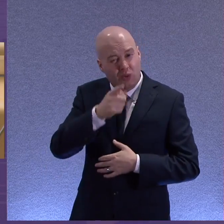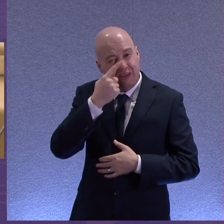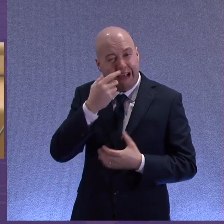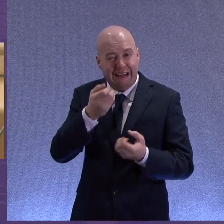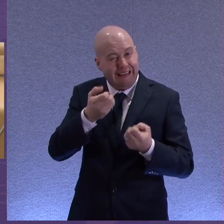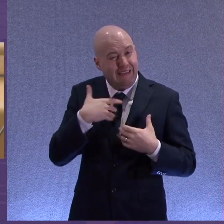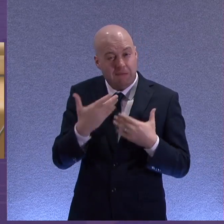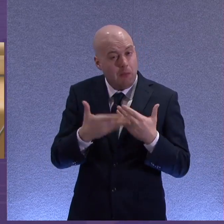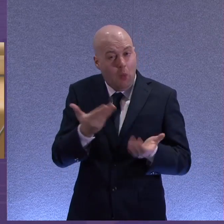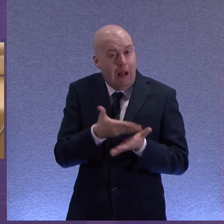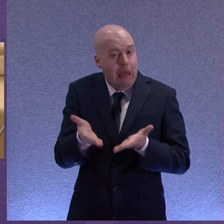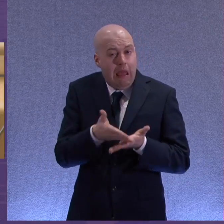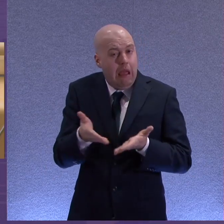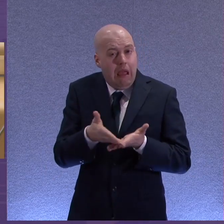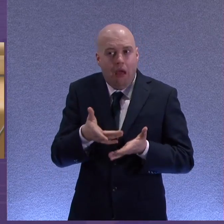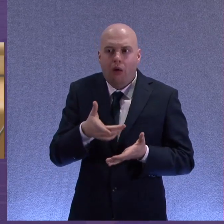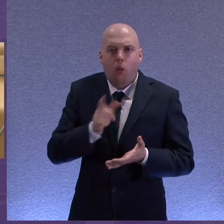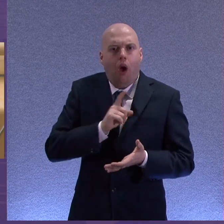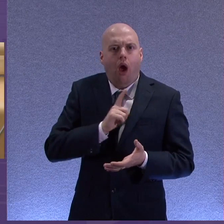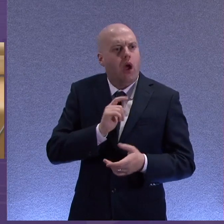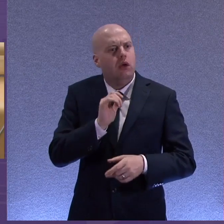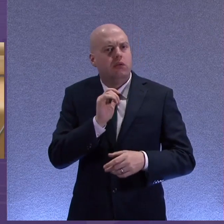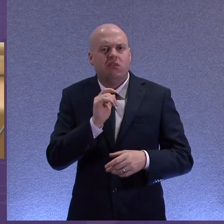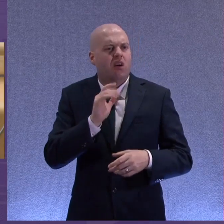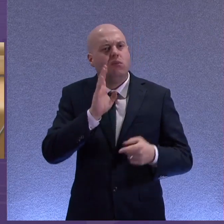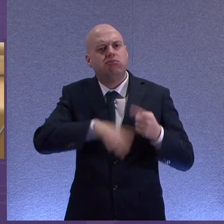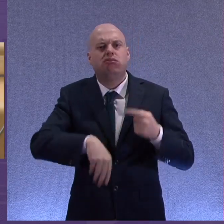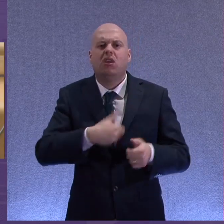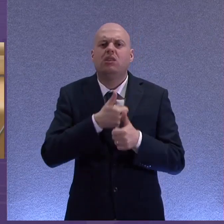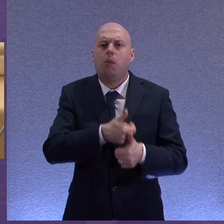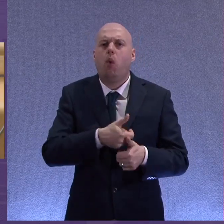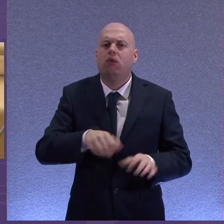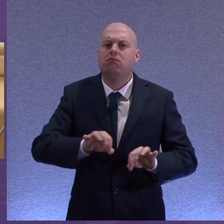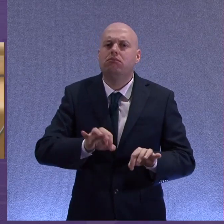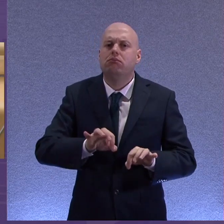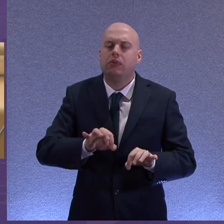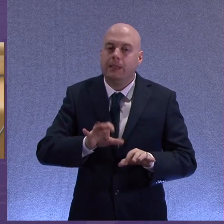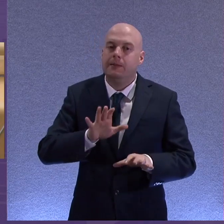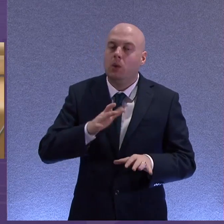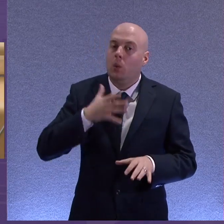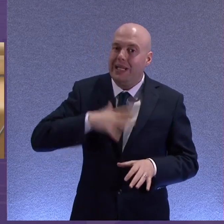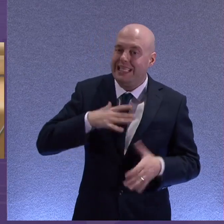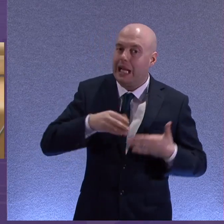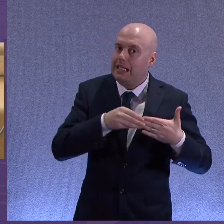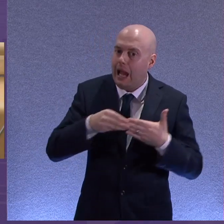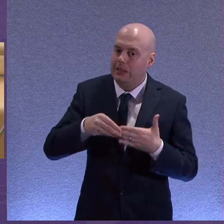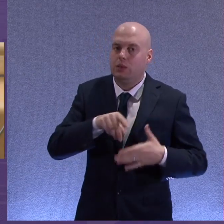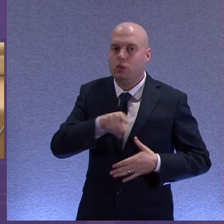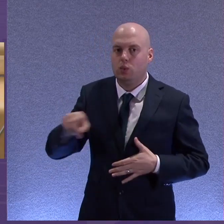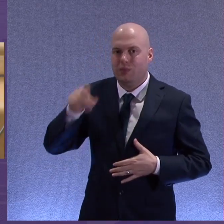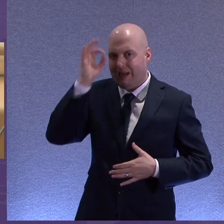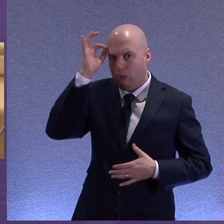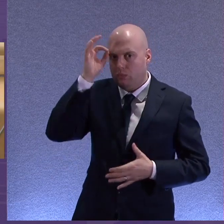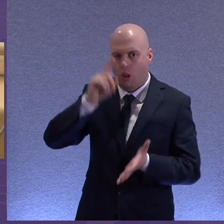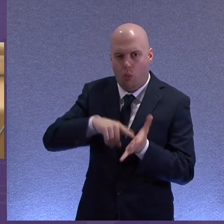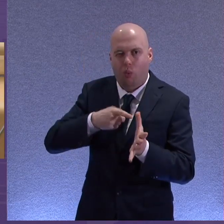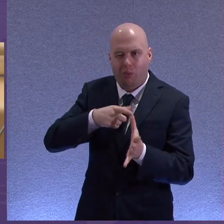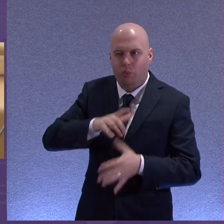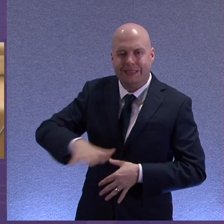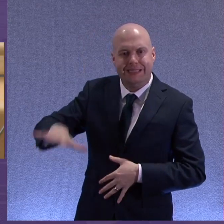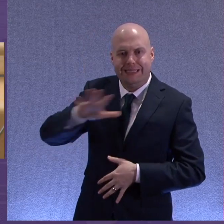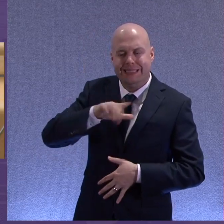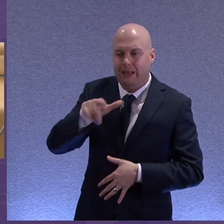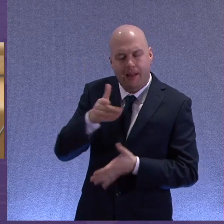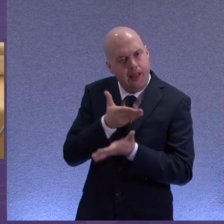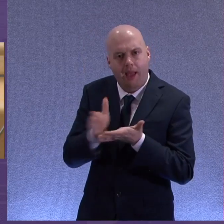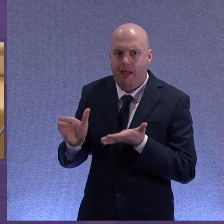in some areas they're being denied support? So will he therefore ensure that the guidance to local authorities is clarified to avoid a myriad of different approaches